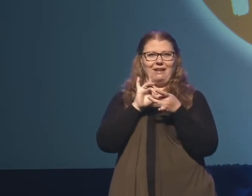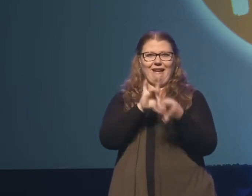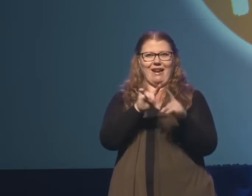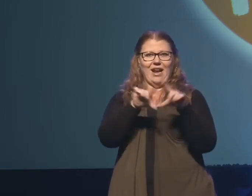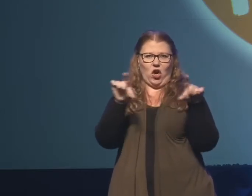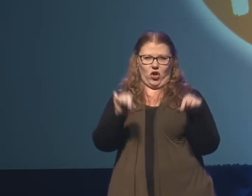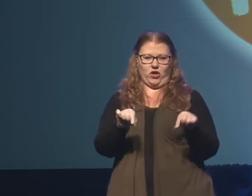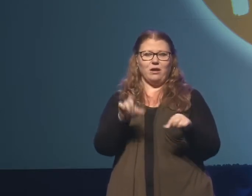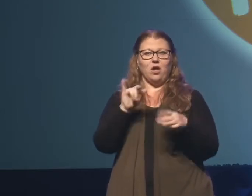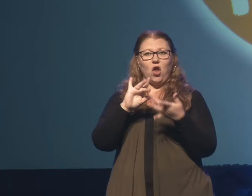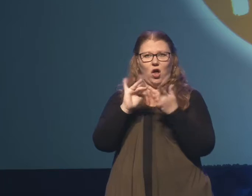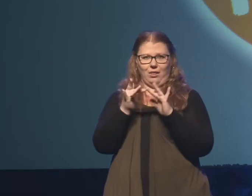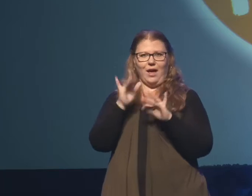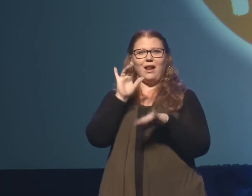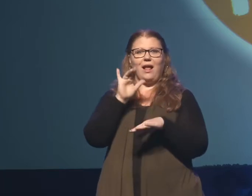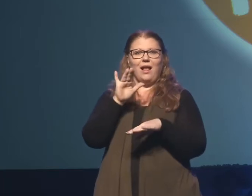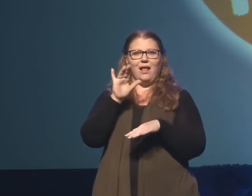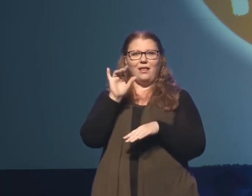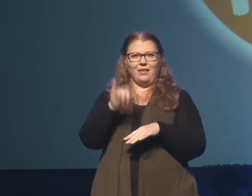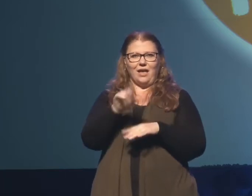card online is